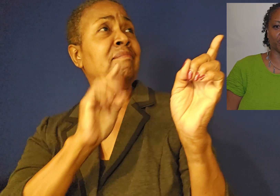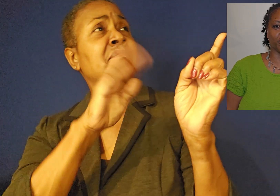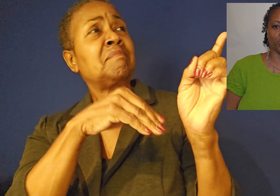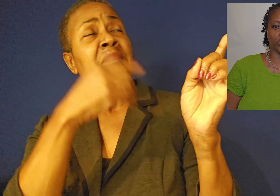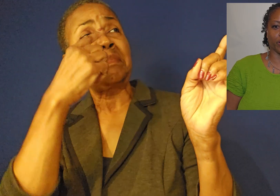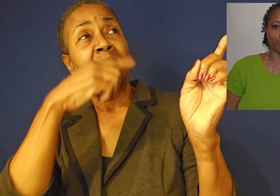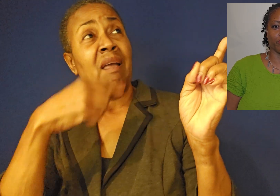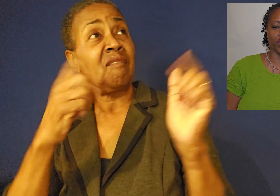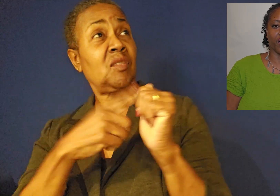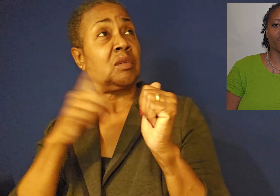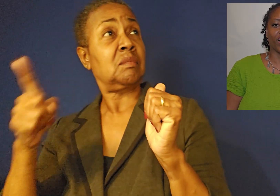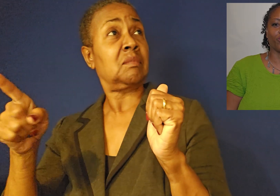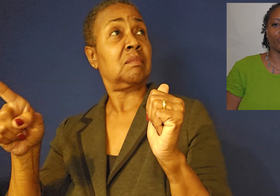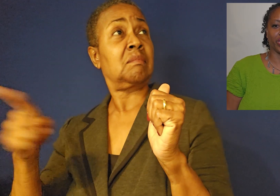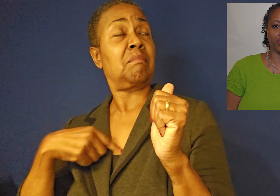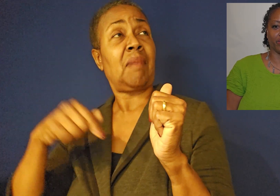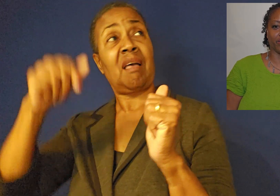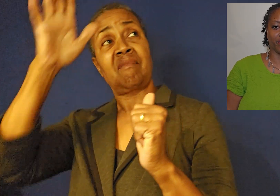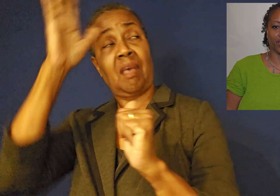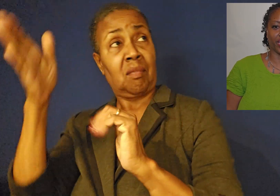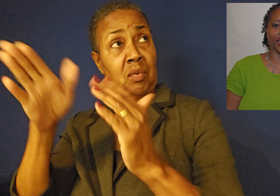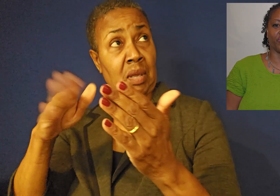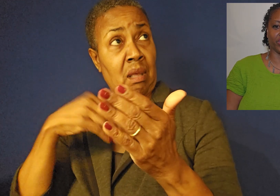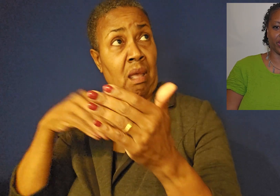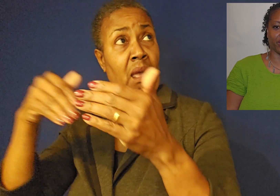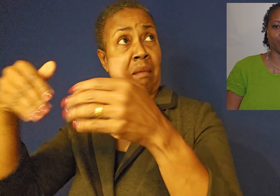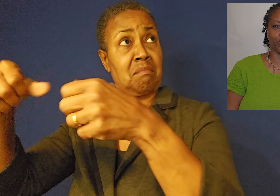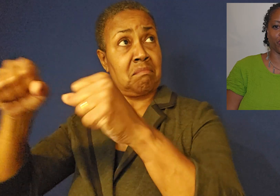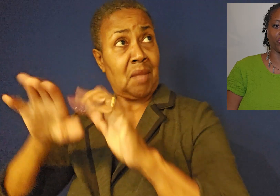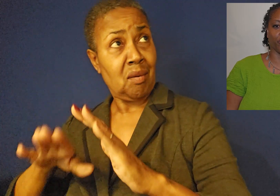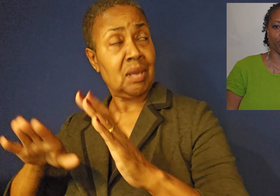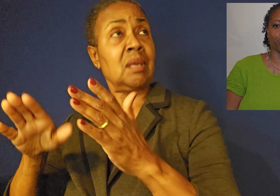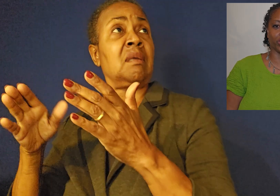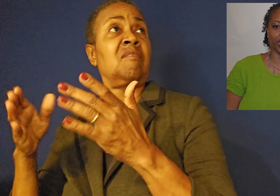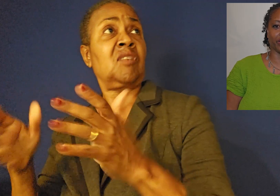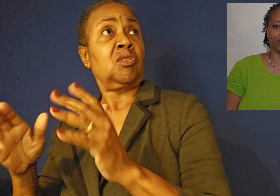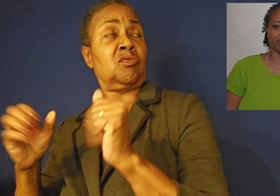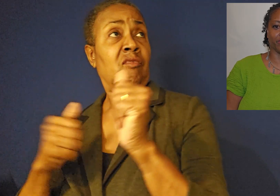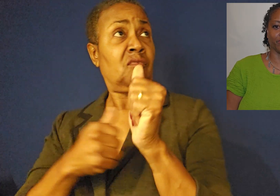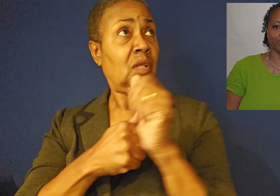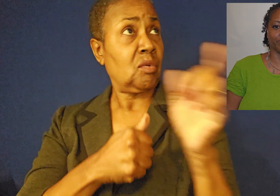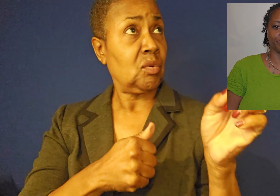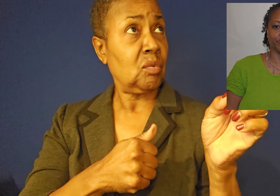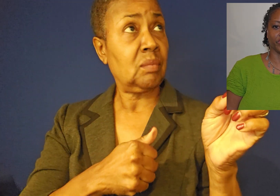But Jesus told him, "Follow me and let the dead bury their own dead."